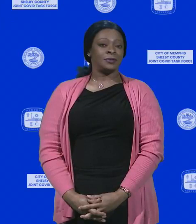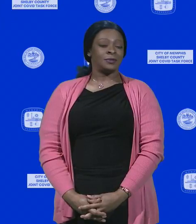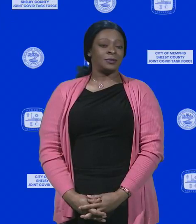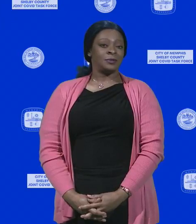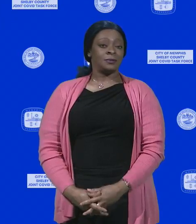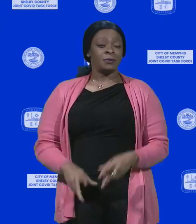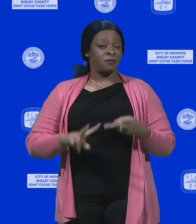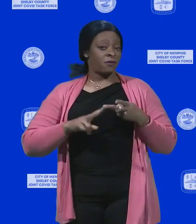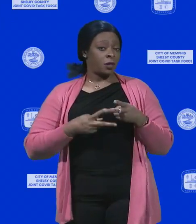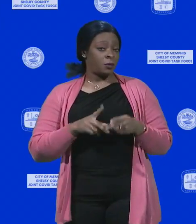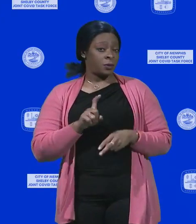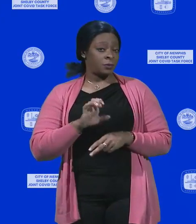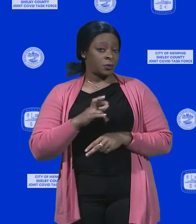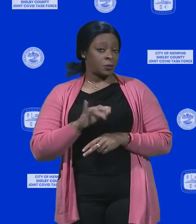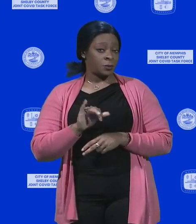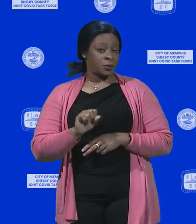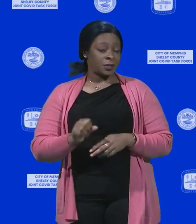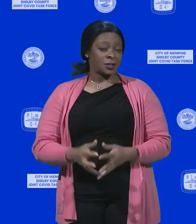Do you have a follow-up, Chris?